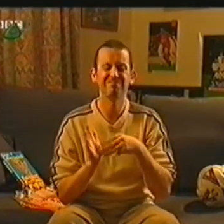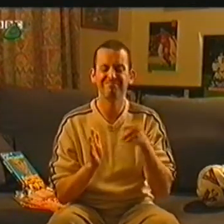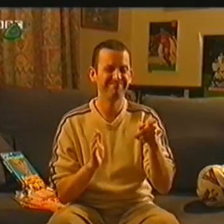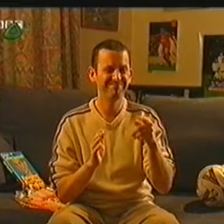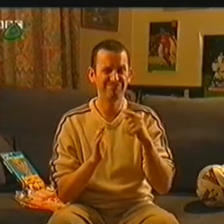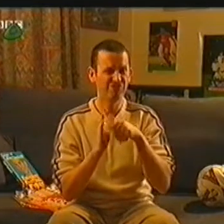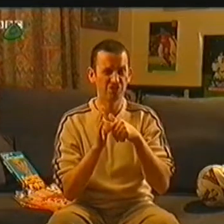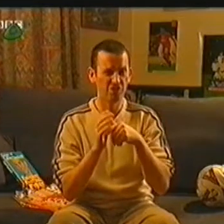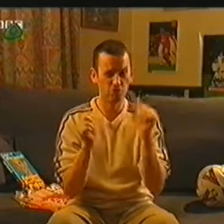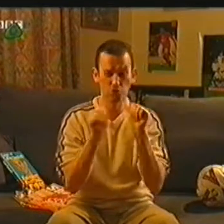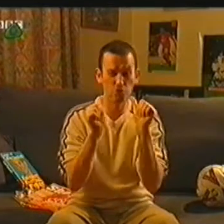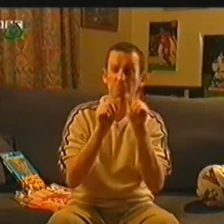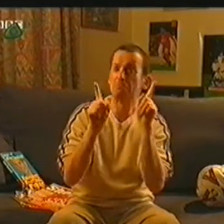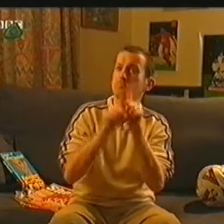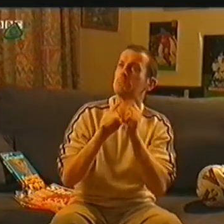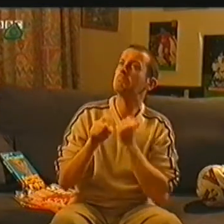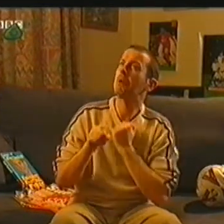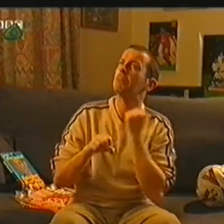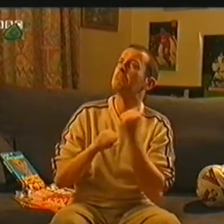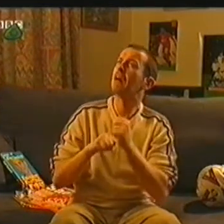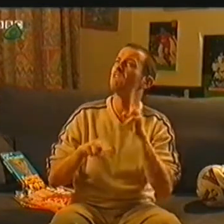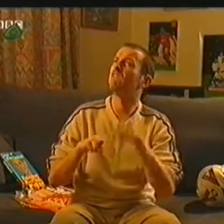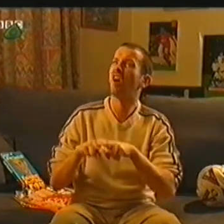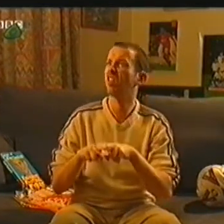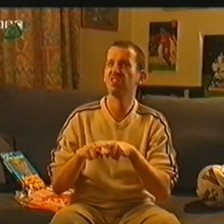football. Josh had never known his grandfather.